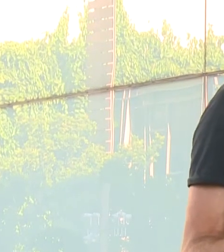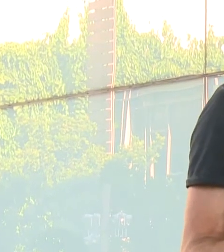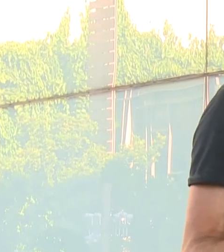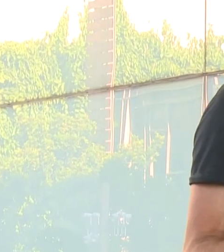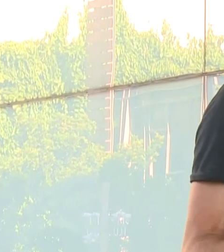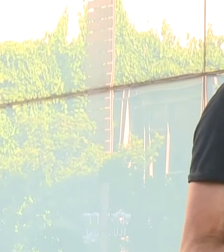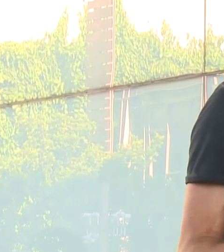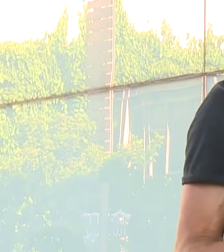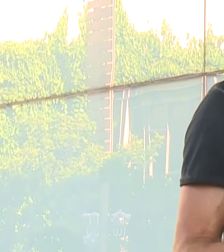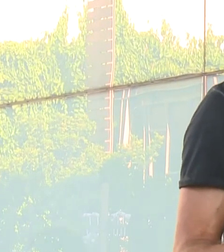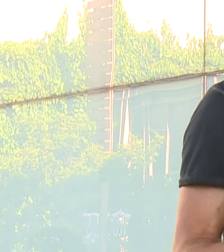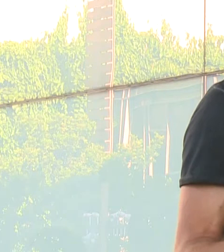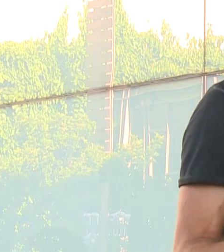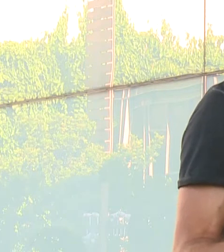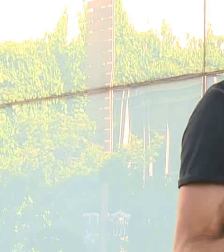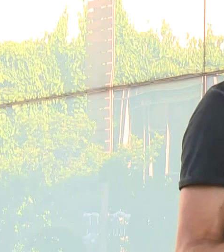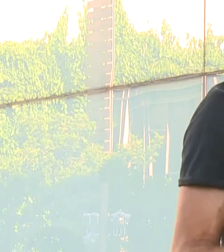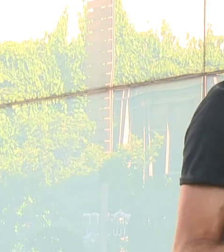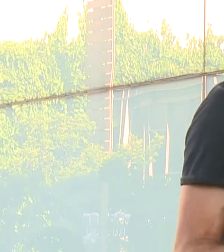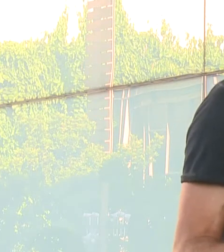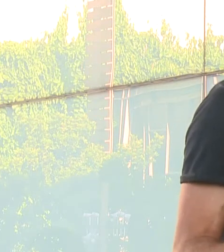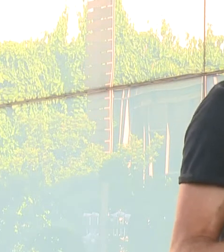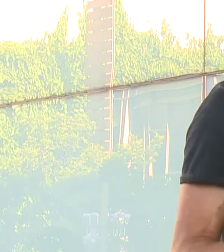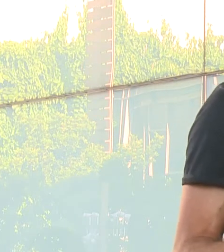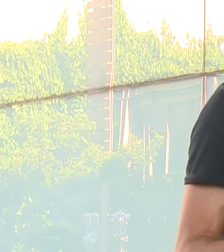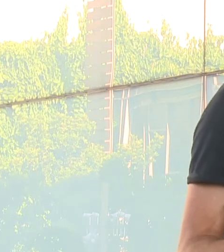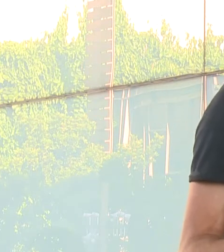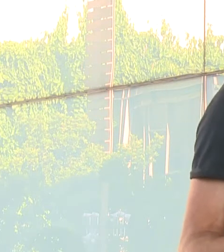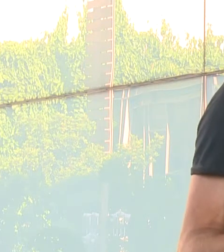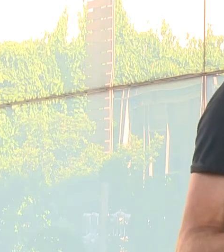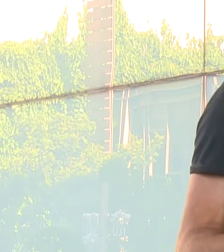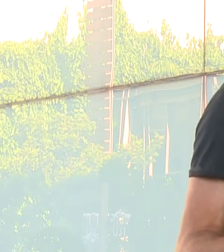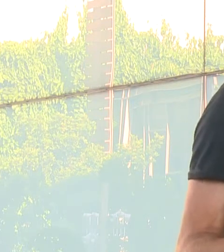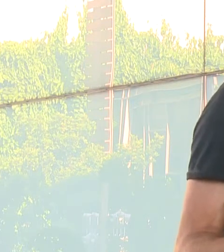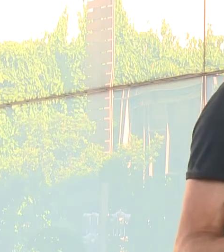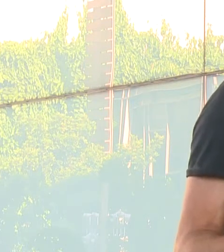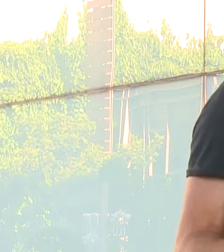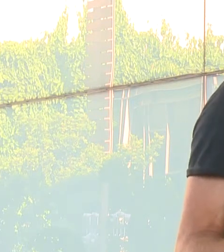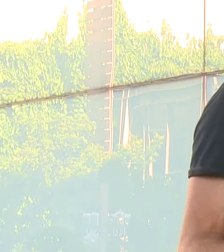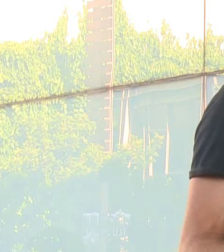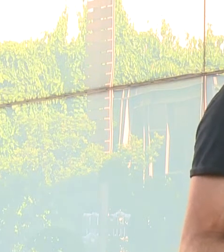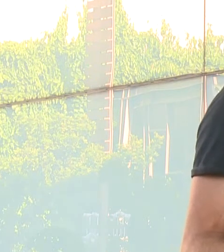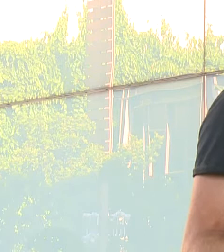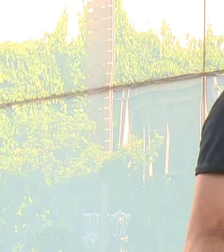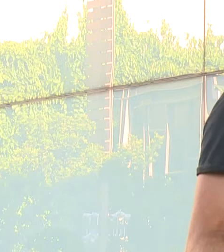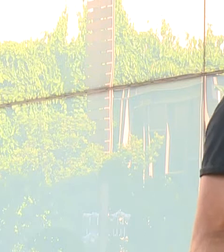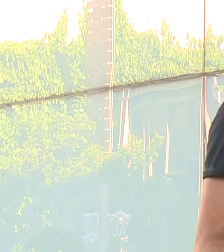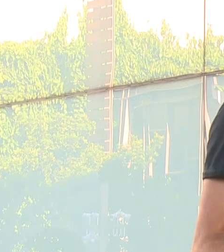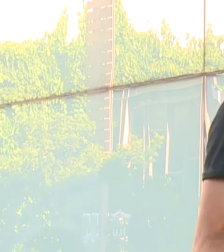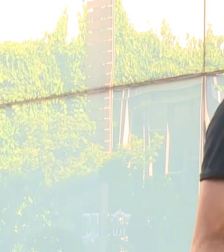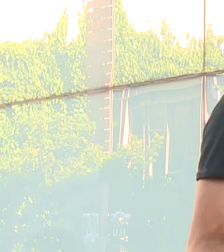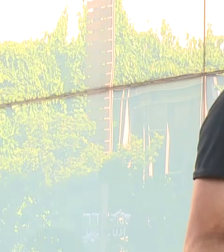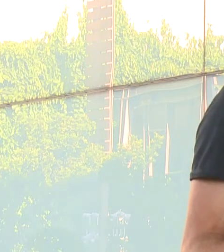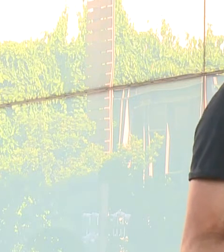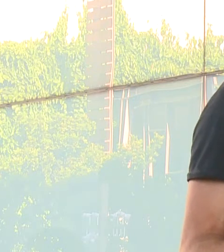characterizing with the actors and bringing to life on the screen. It kept me busy for a few years until I was asked to take